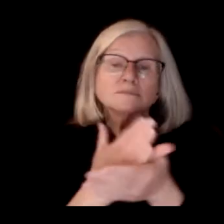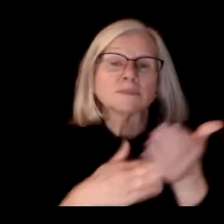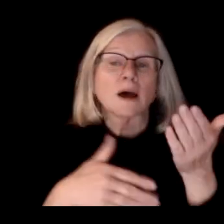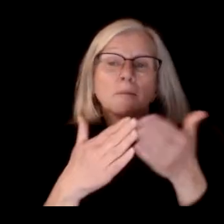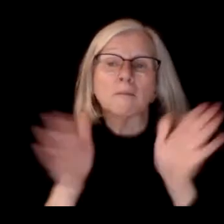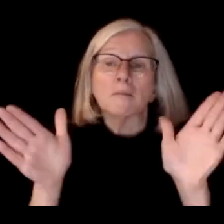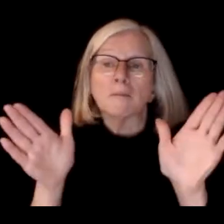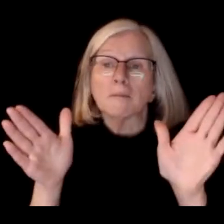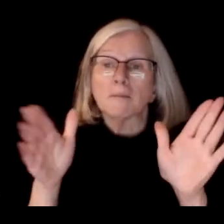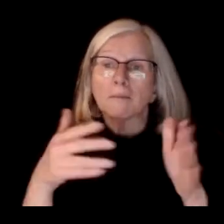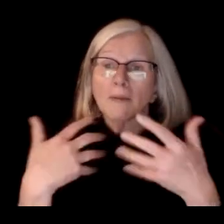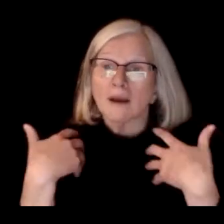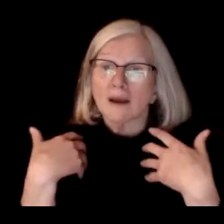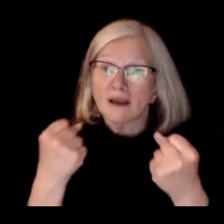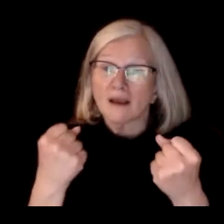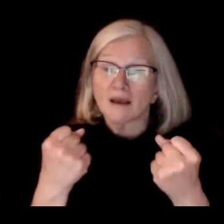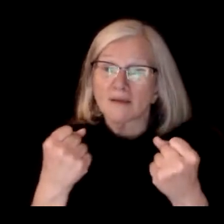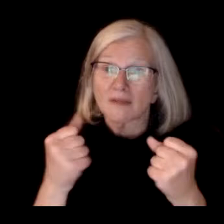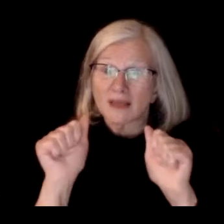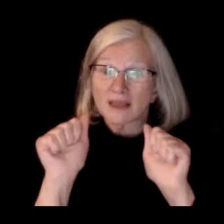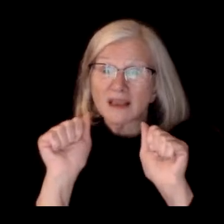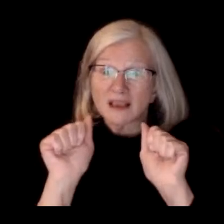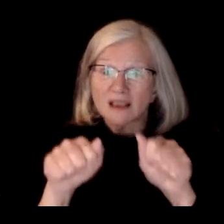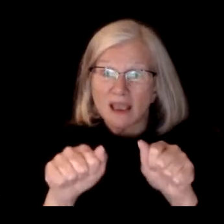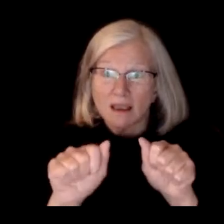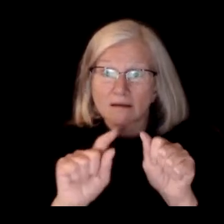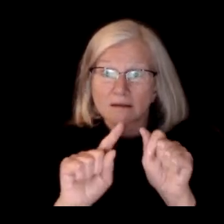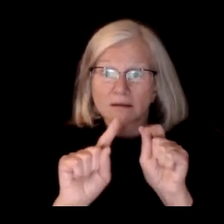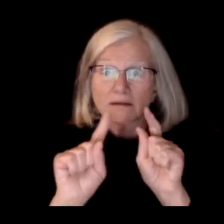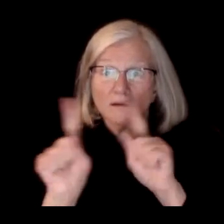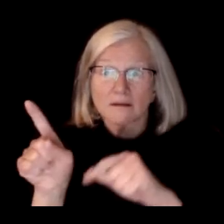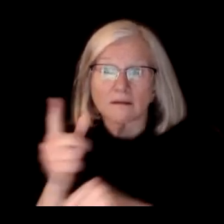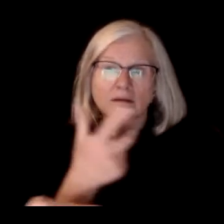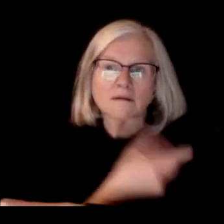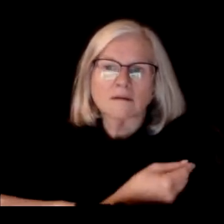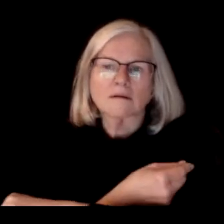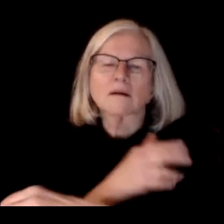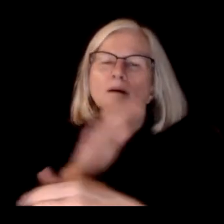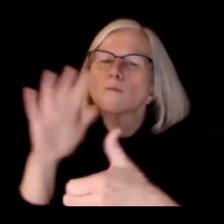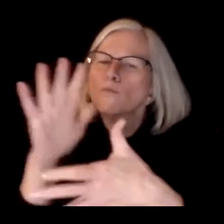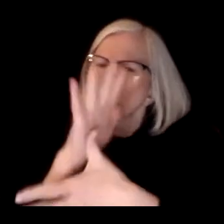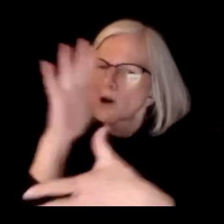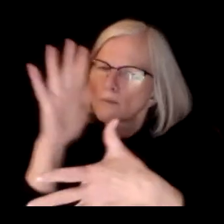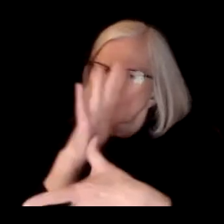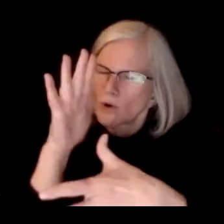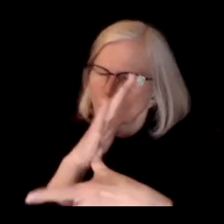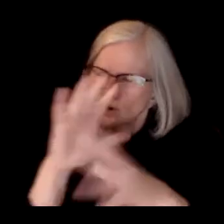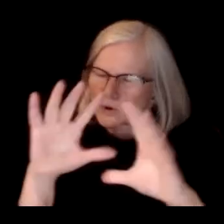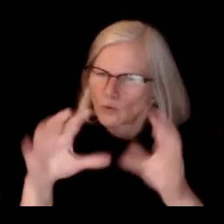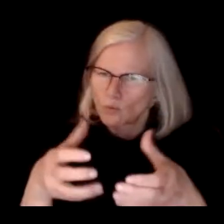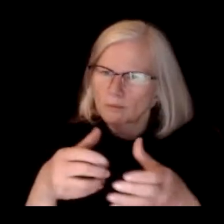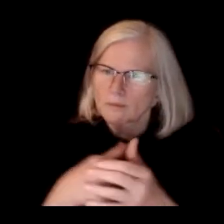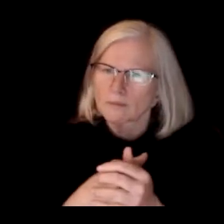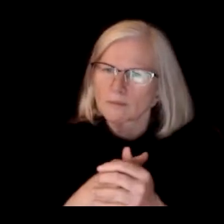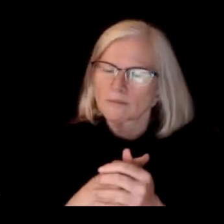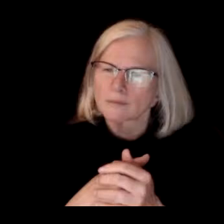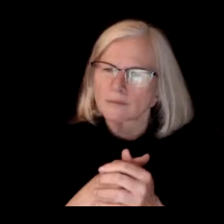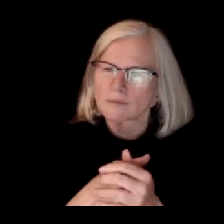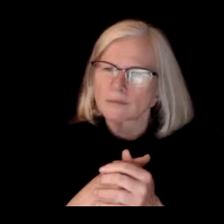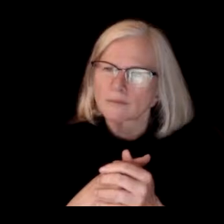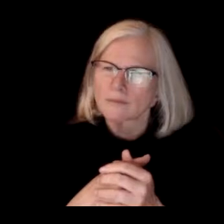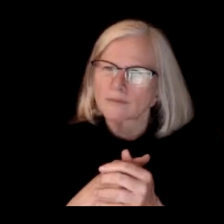help vaccinate priority populations because they're through with their version of 1A. But that